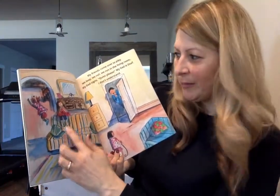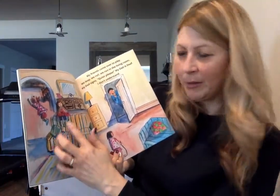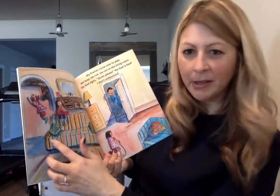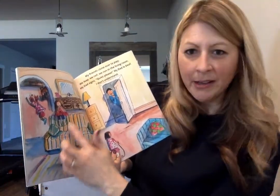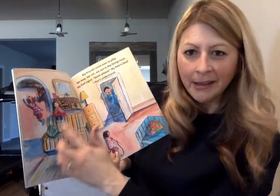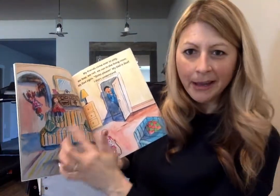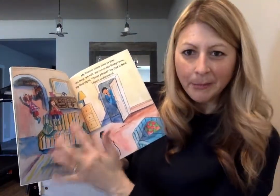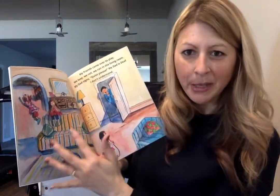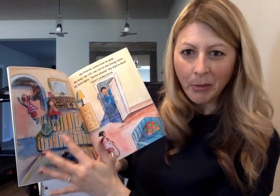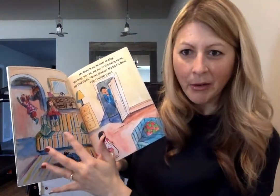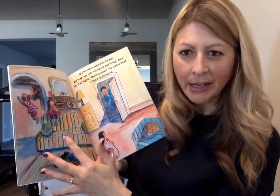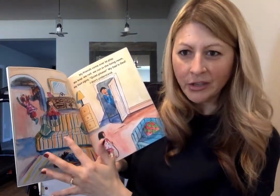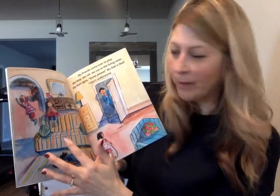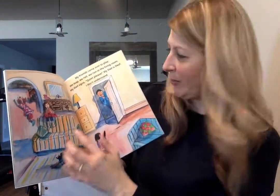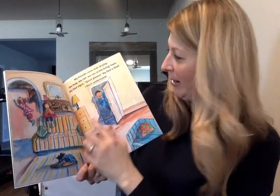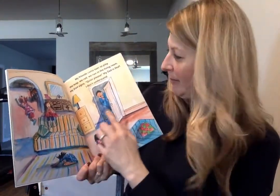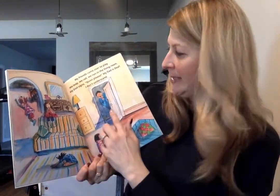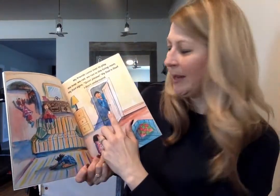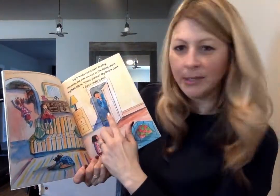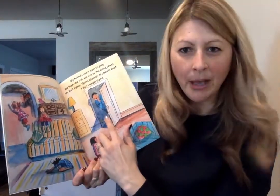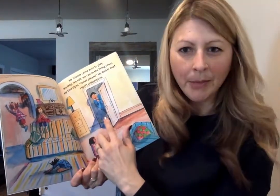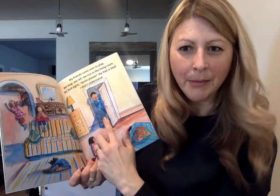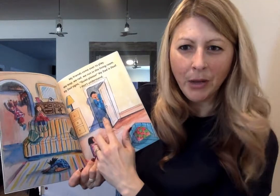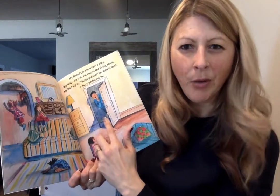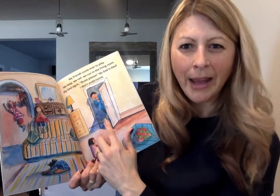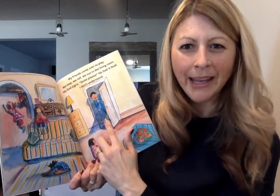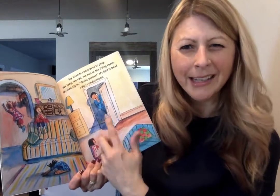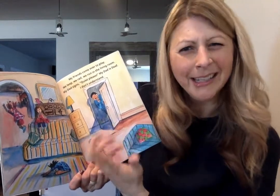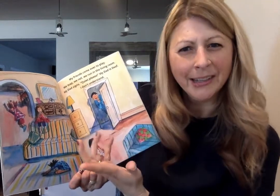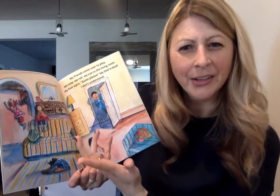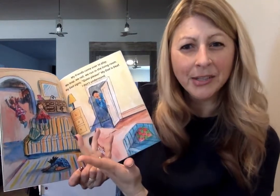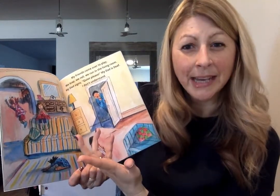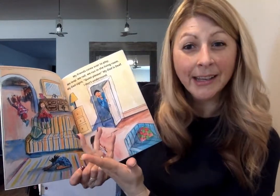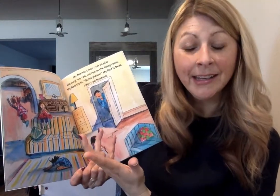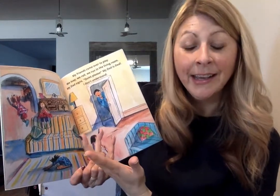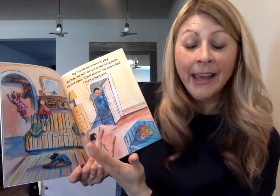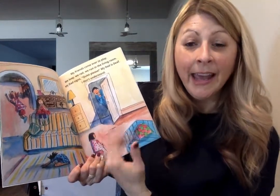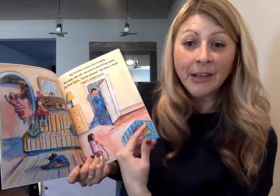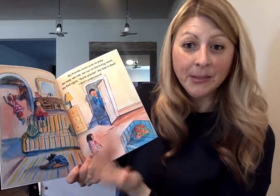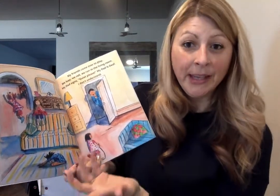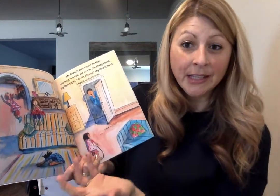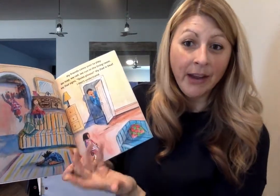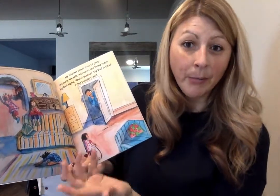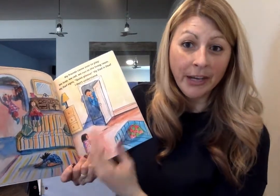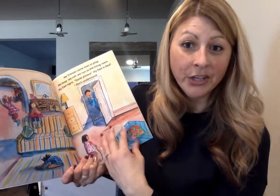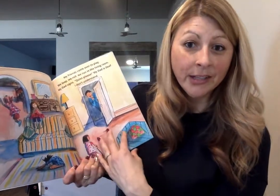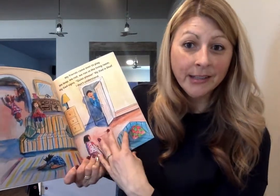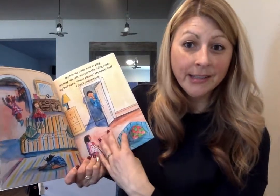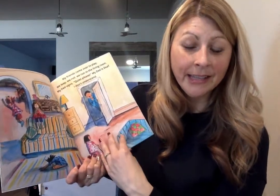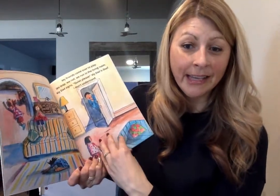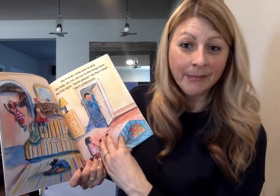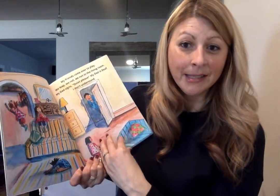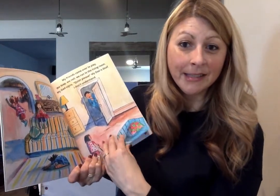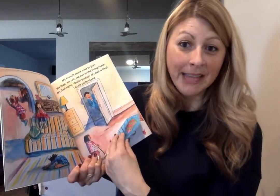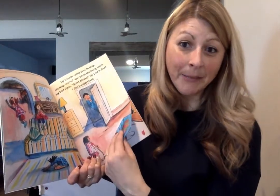and we would like be rowdy and jump around, my dad would tell me to be quiet and I didn't understand. And it's because vibrations to him is the same as